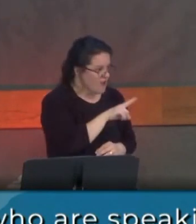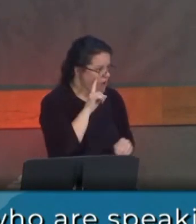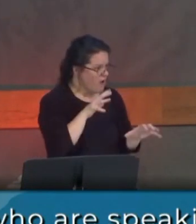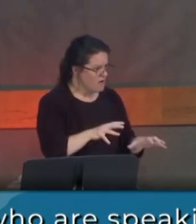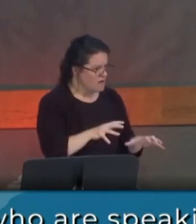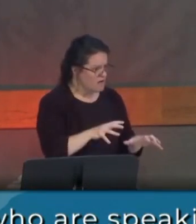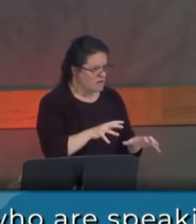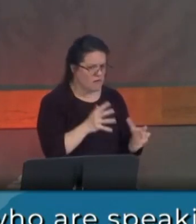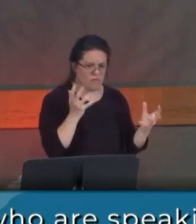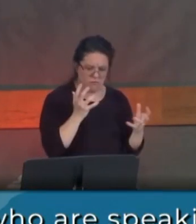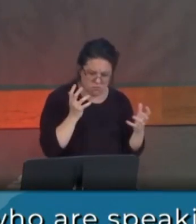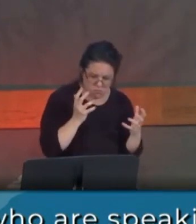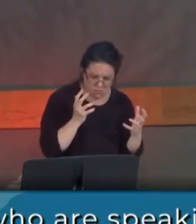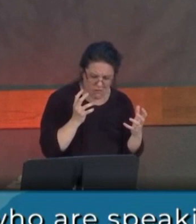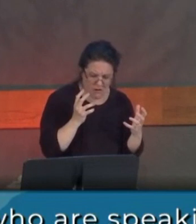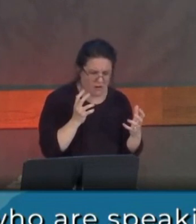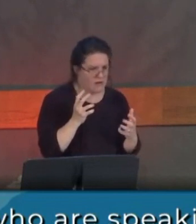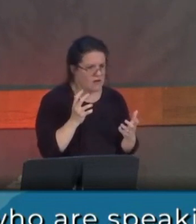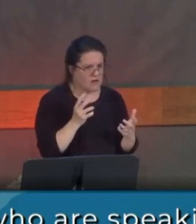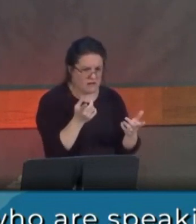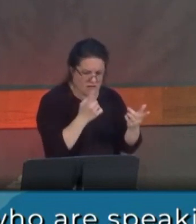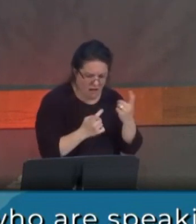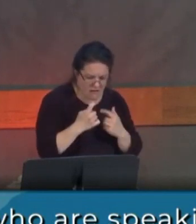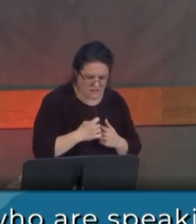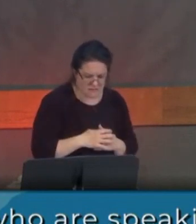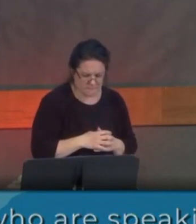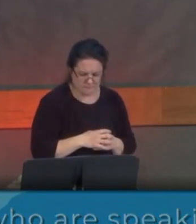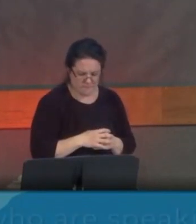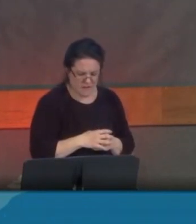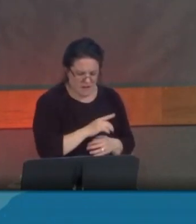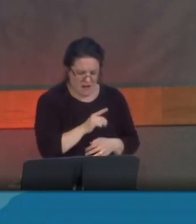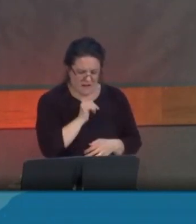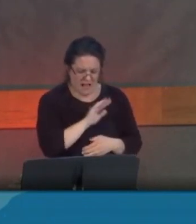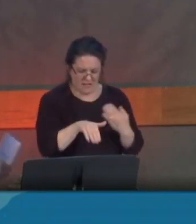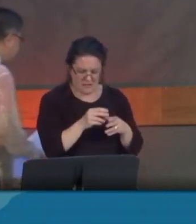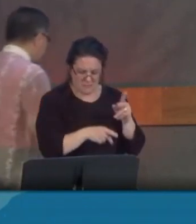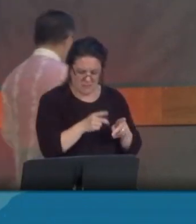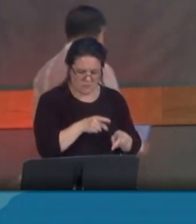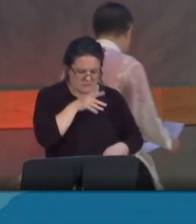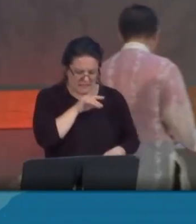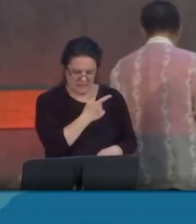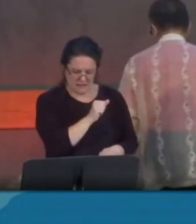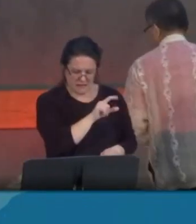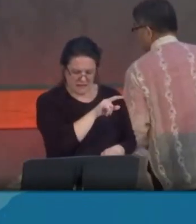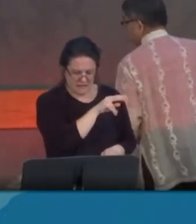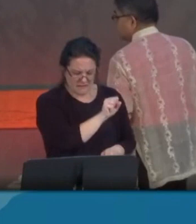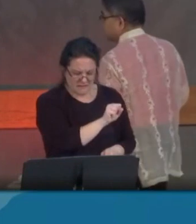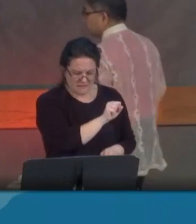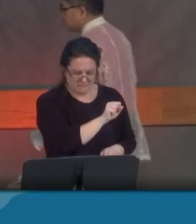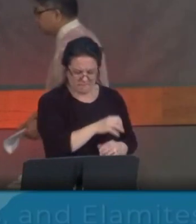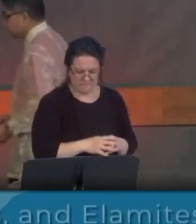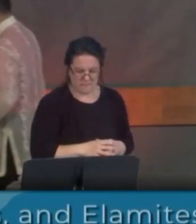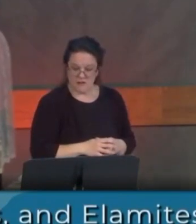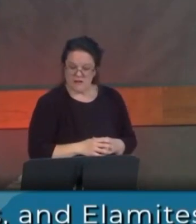whenever St. Peter was speaking, everyone understood him, regardless of what language they spoke. Oh, here's Greek, but I don't think